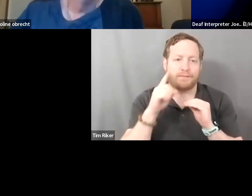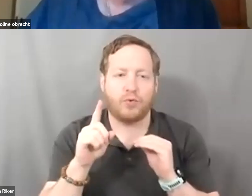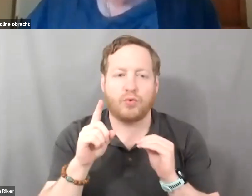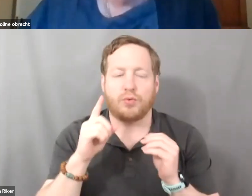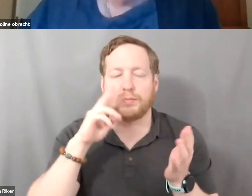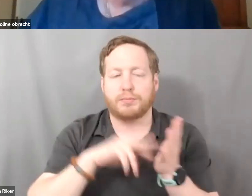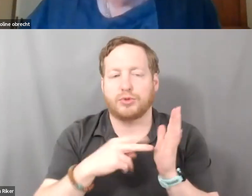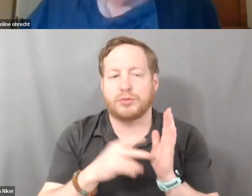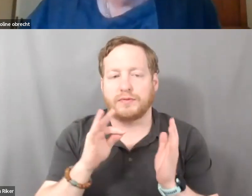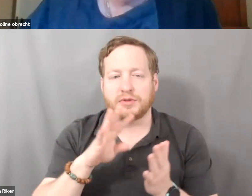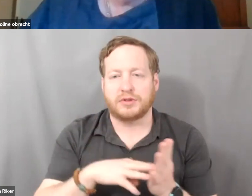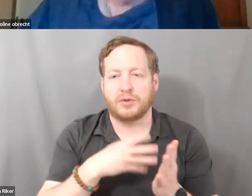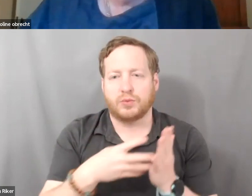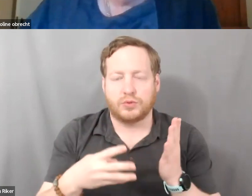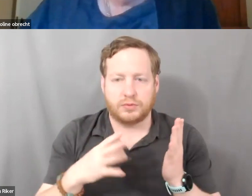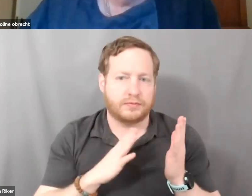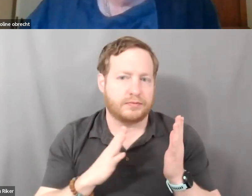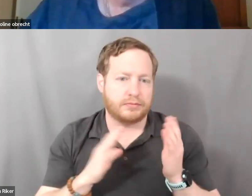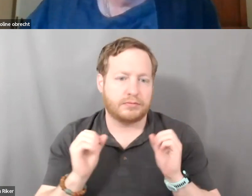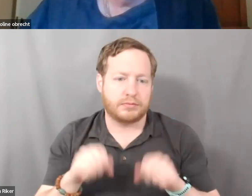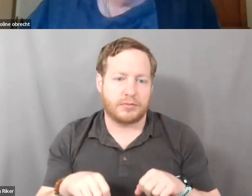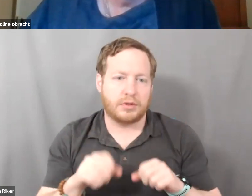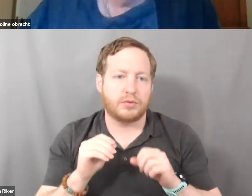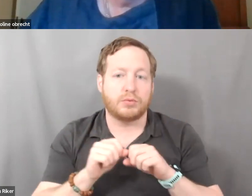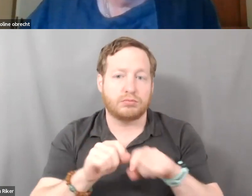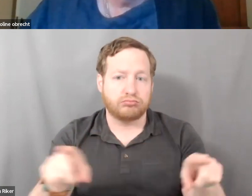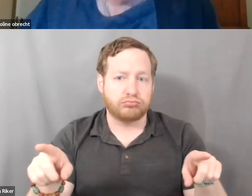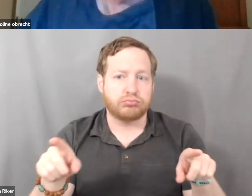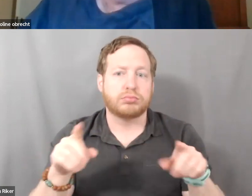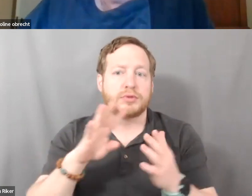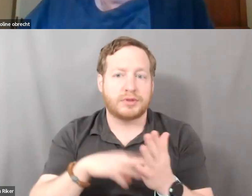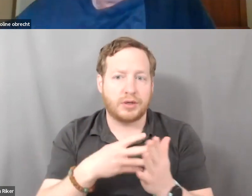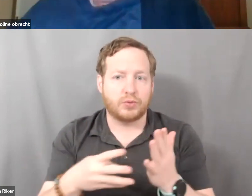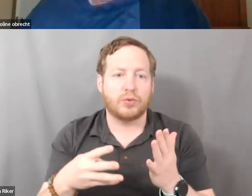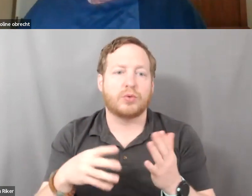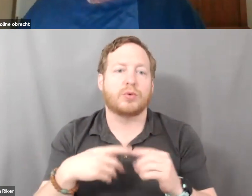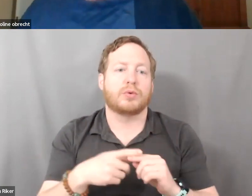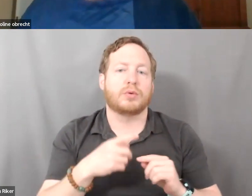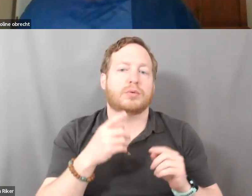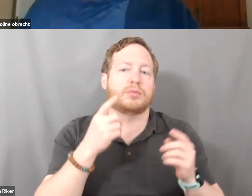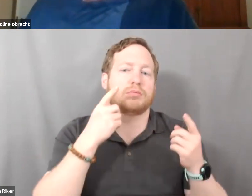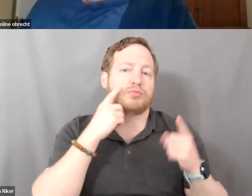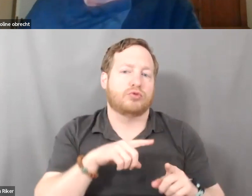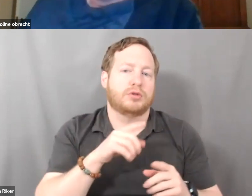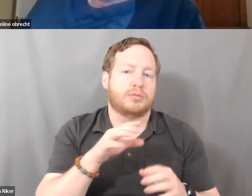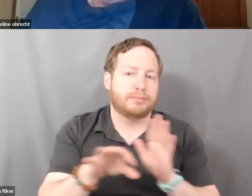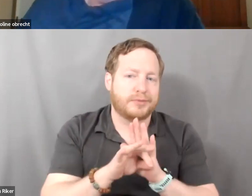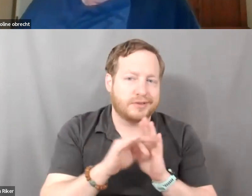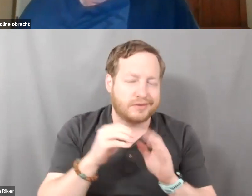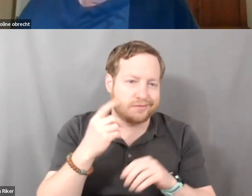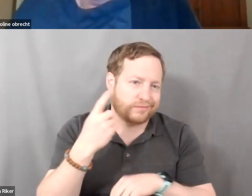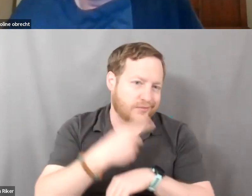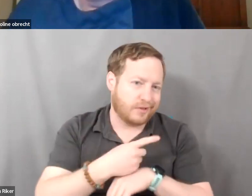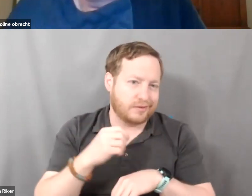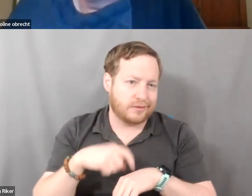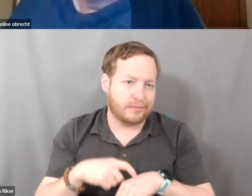You can use email for the purposes of scheduling, that's fine. You can send that out, the schedule,